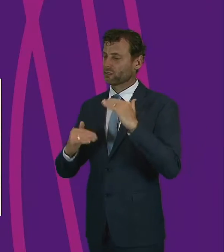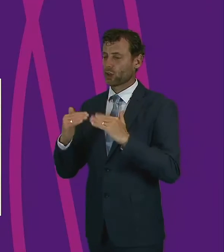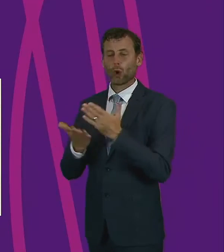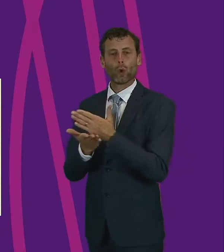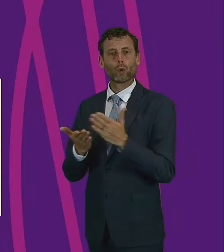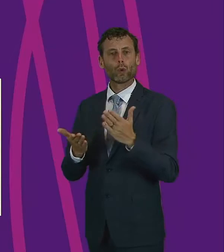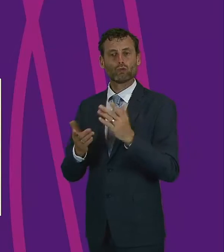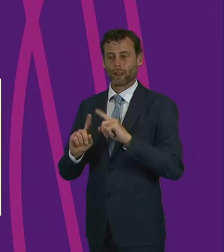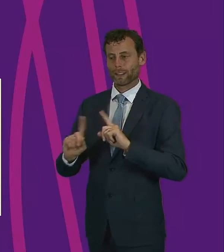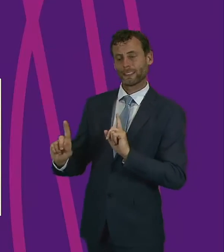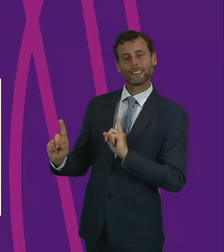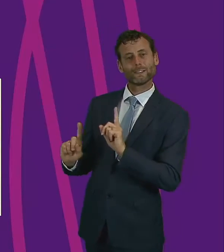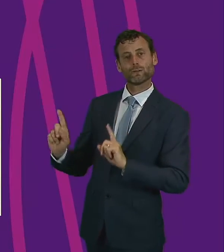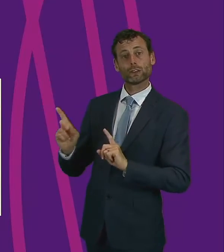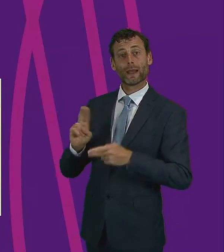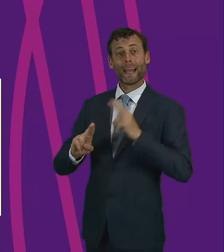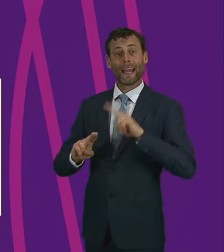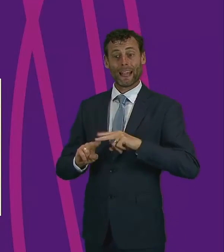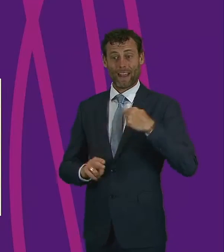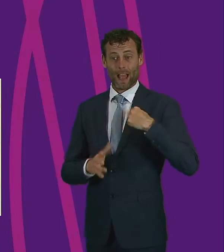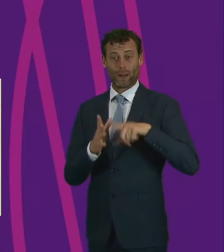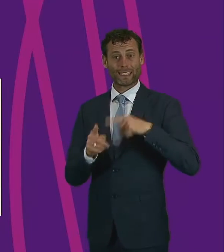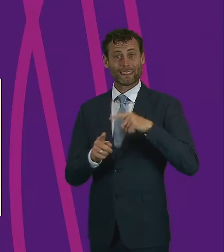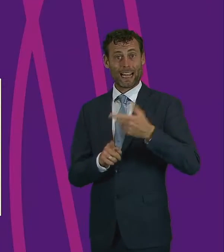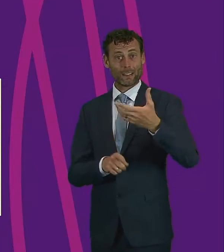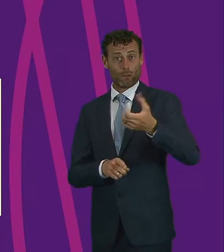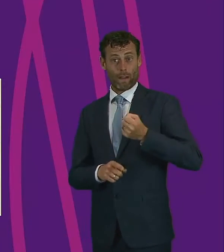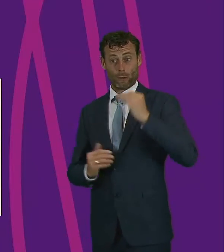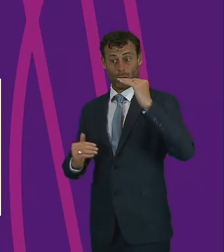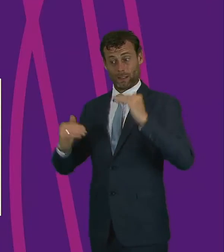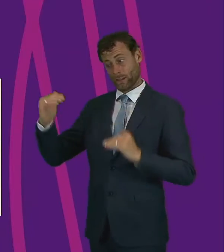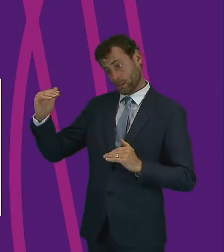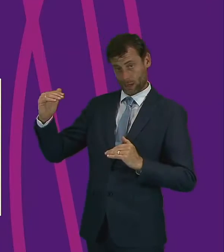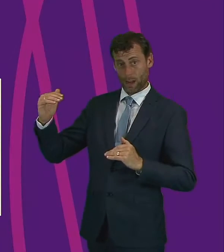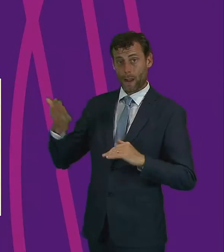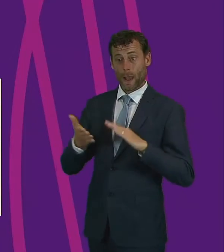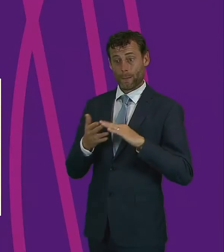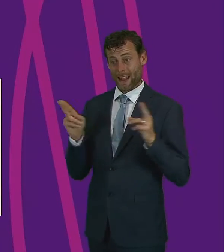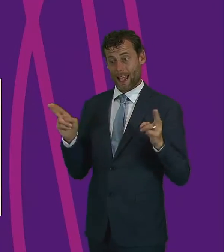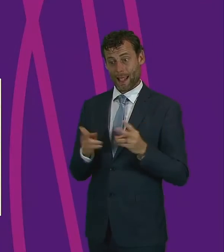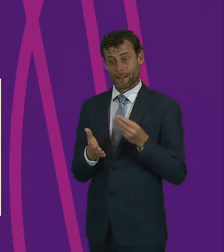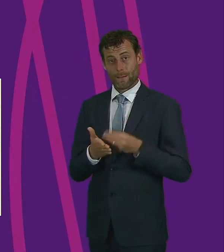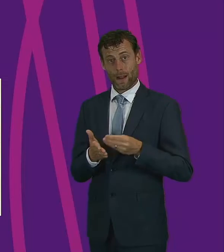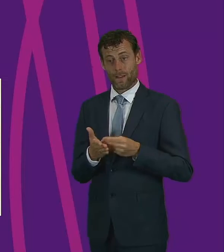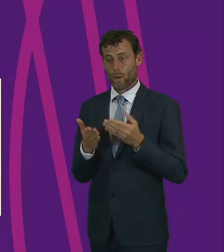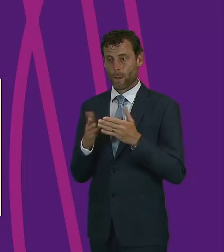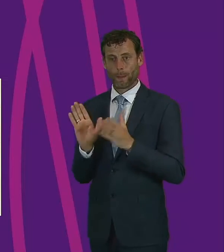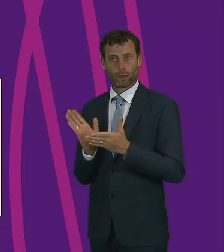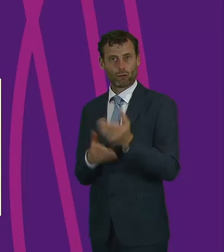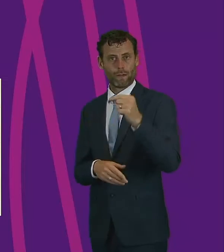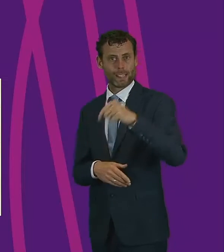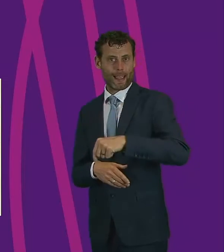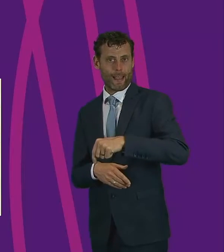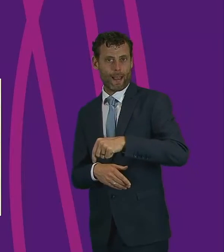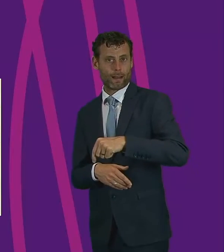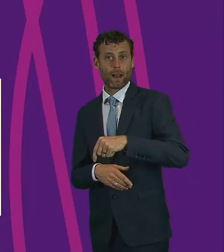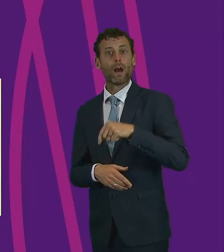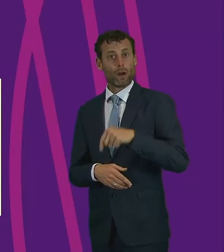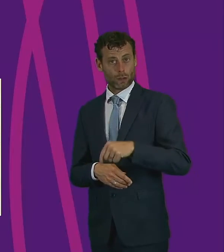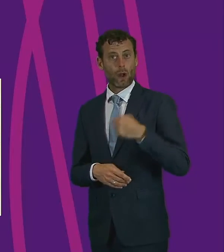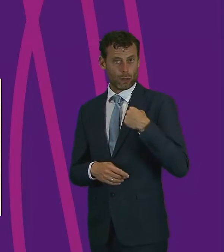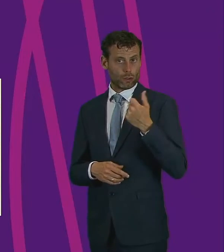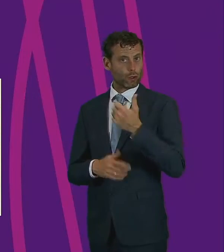drops by more, then we will have the block grant reduced, and that's less money for public services, and there is reason to worry